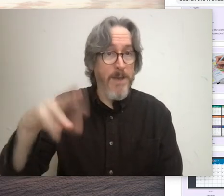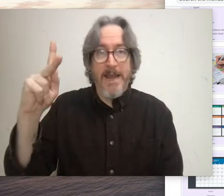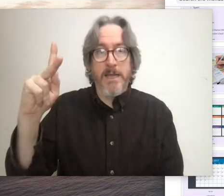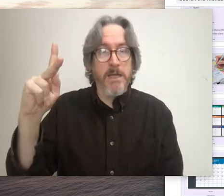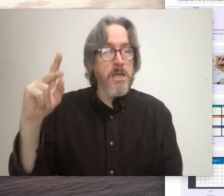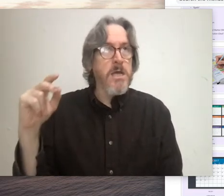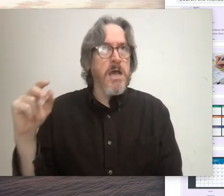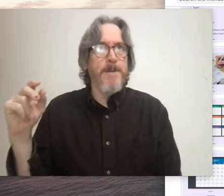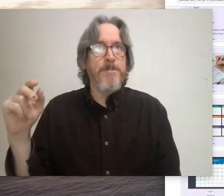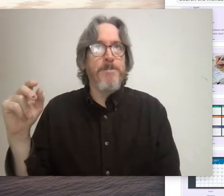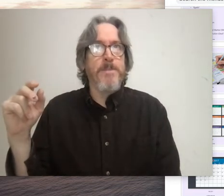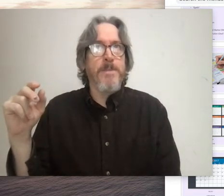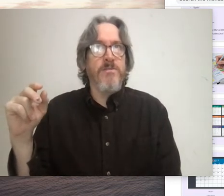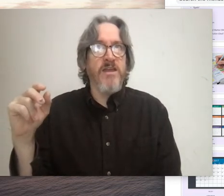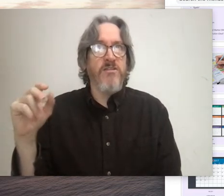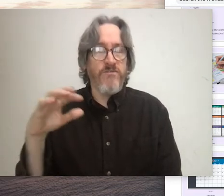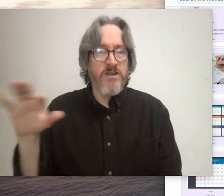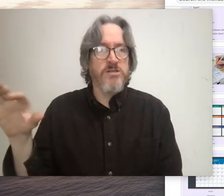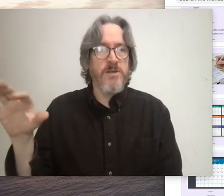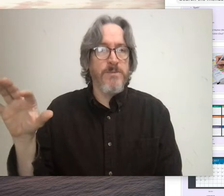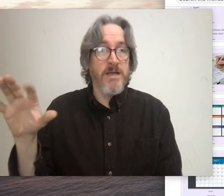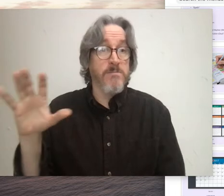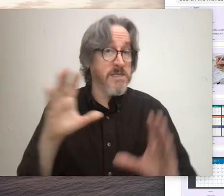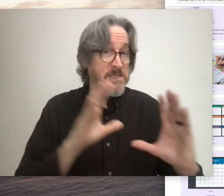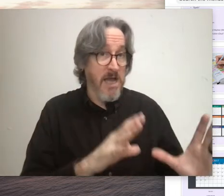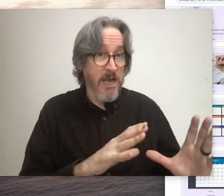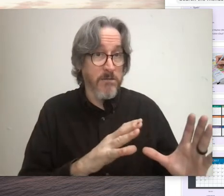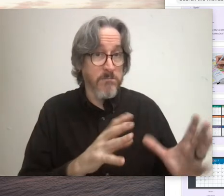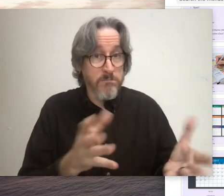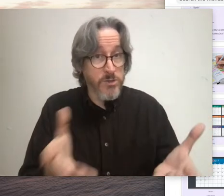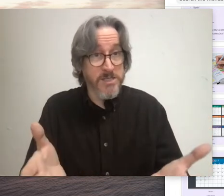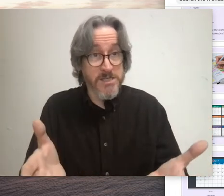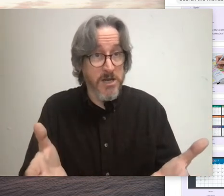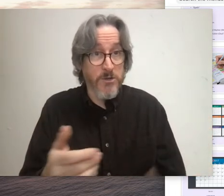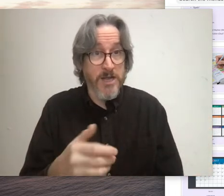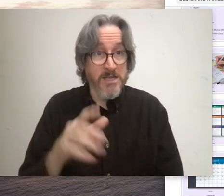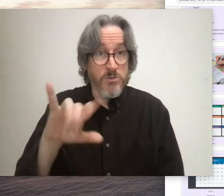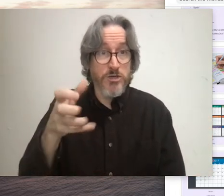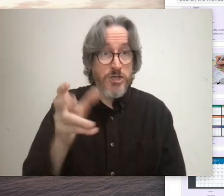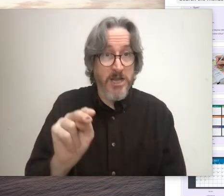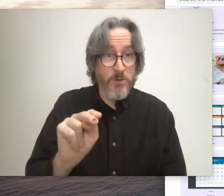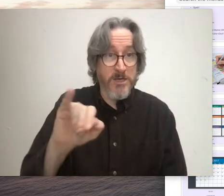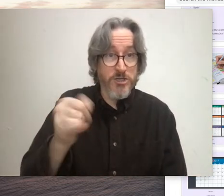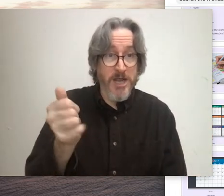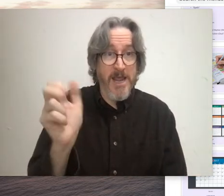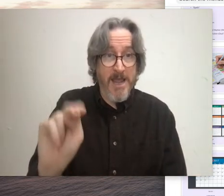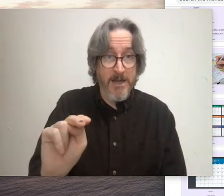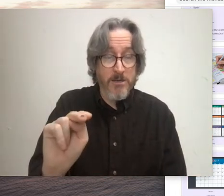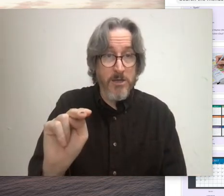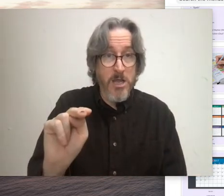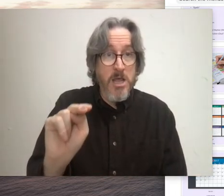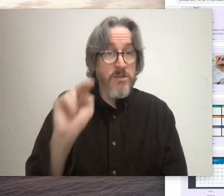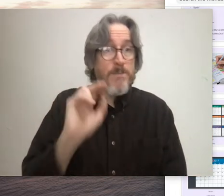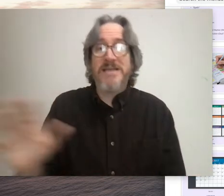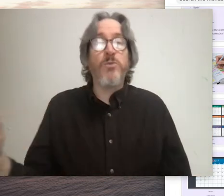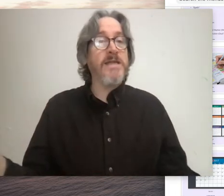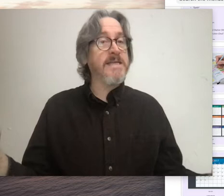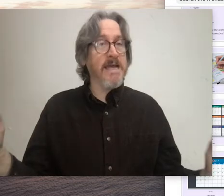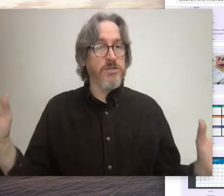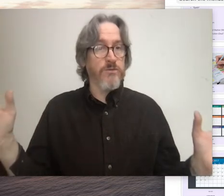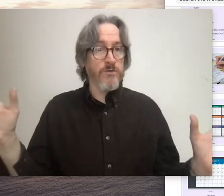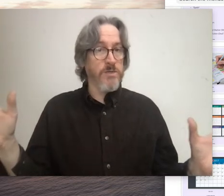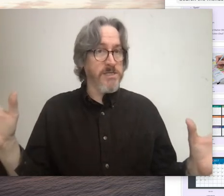words, bank, that the fingerspelling becomes the sign. So this is another case where January, J-A-N. The best